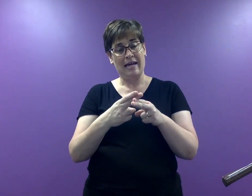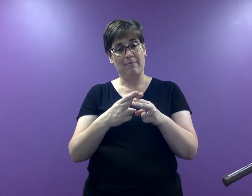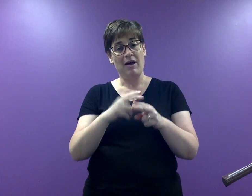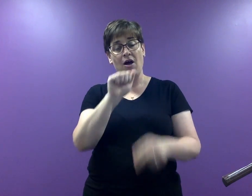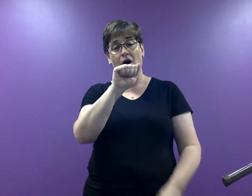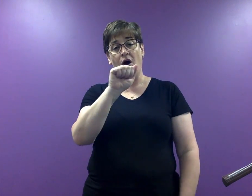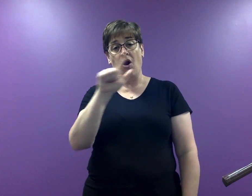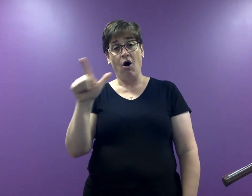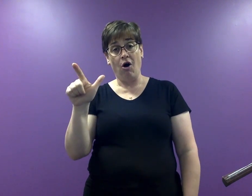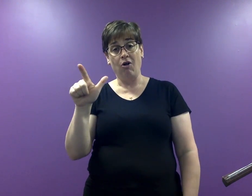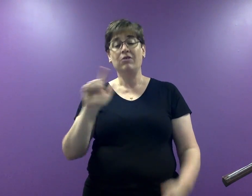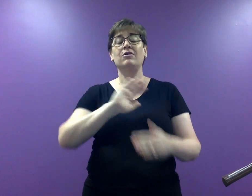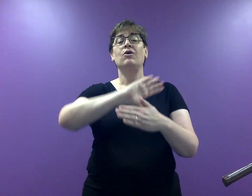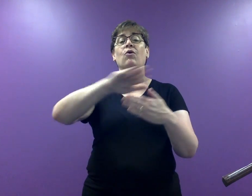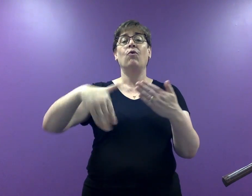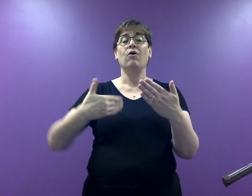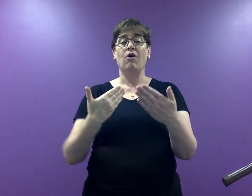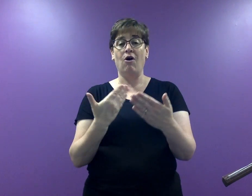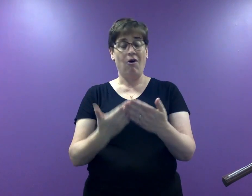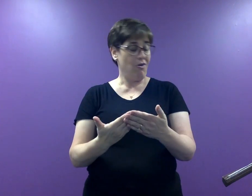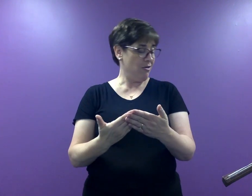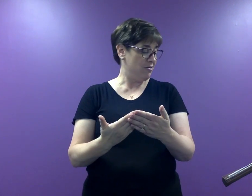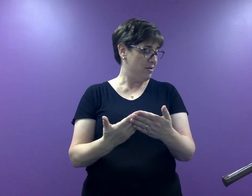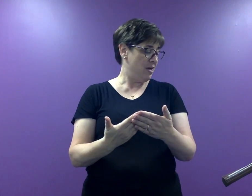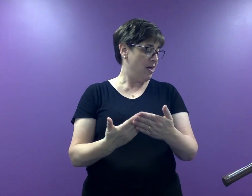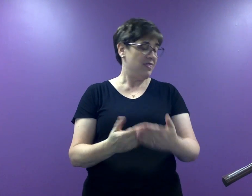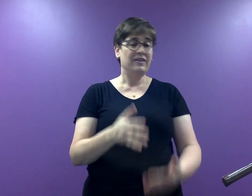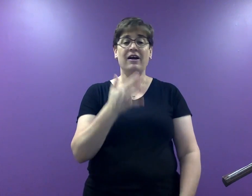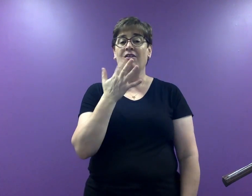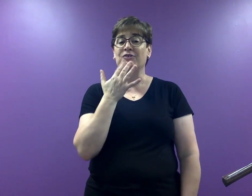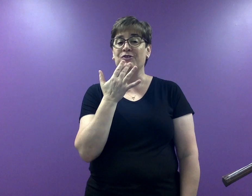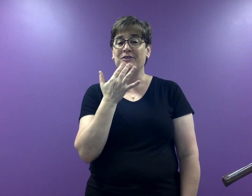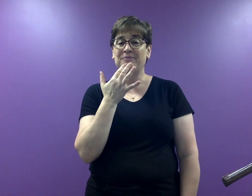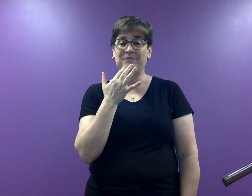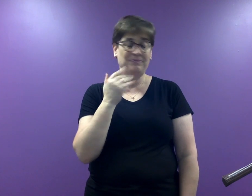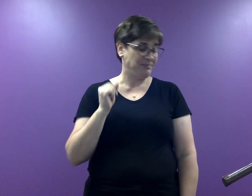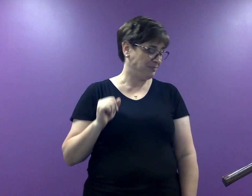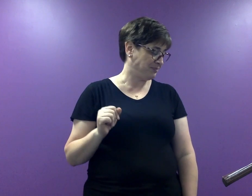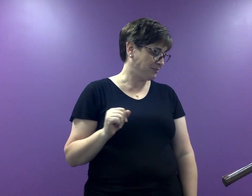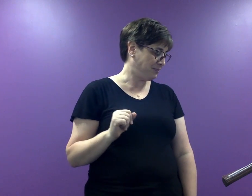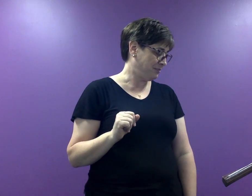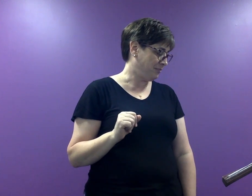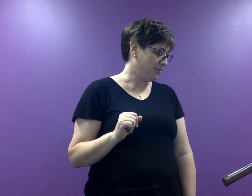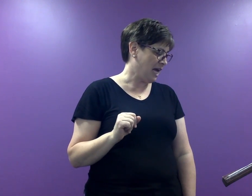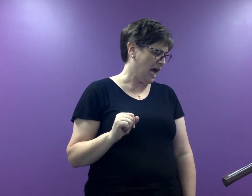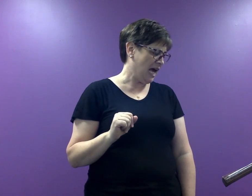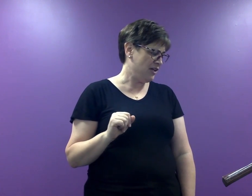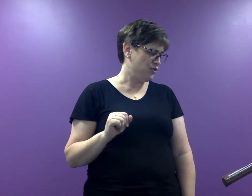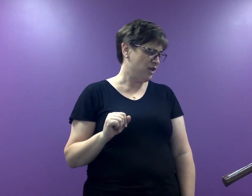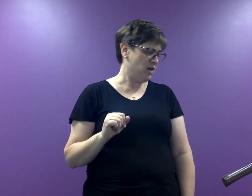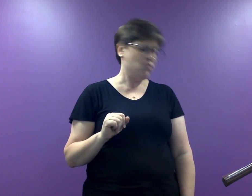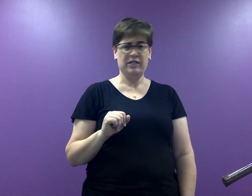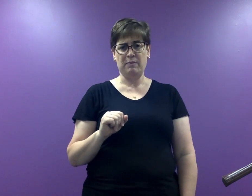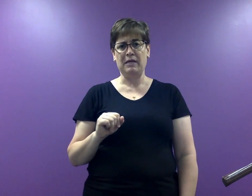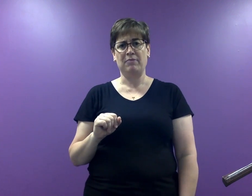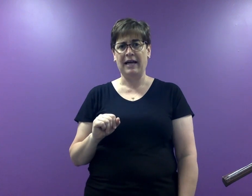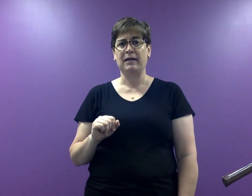name all or all the colors? I do not want to be black and